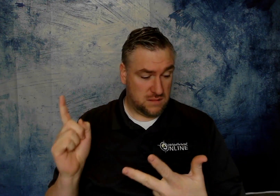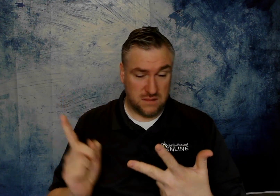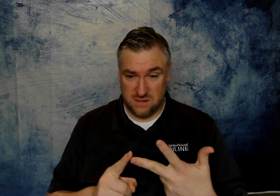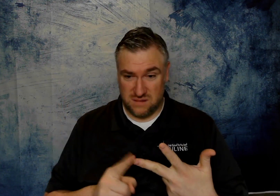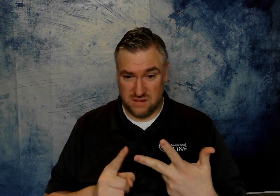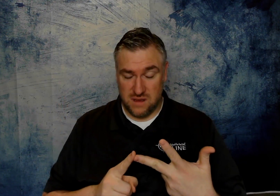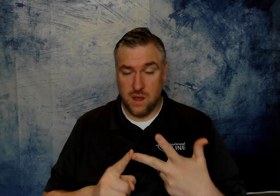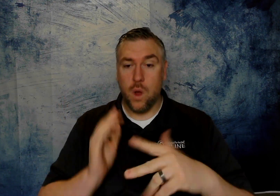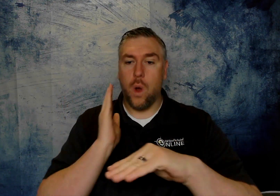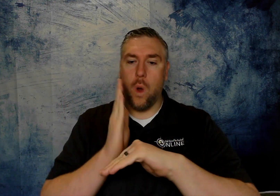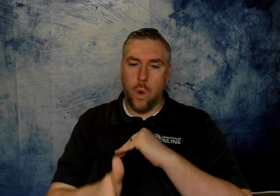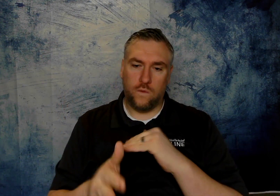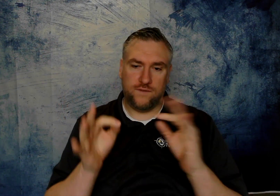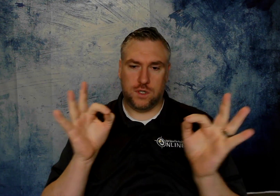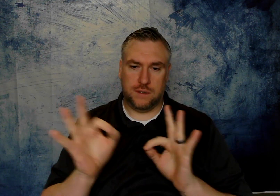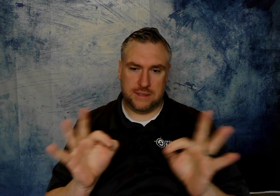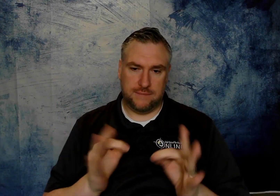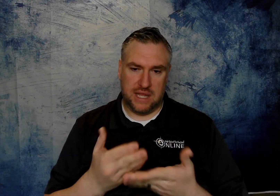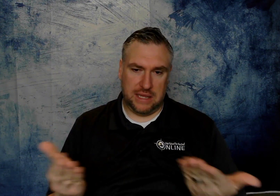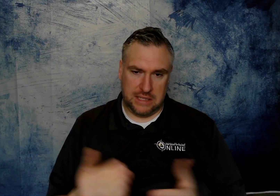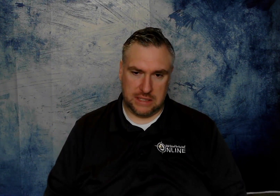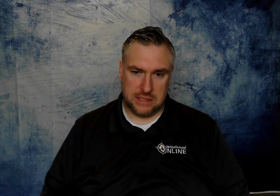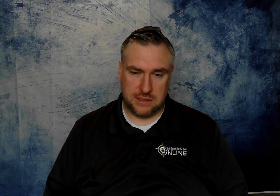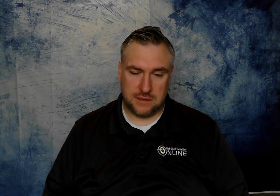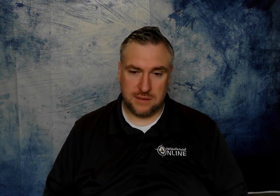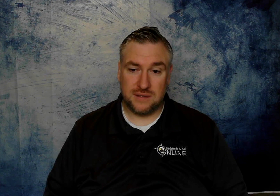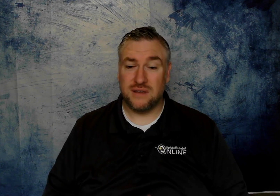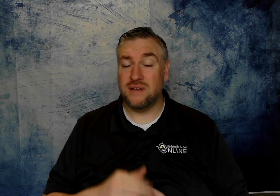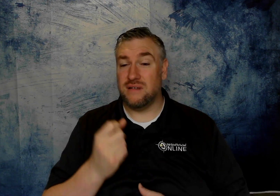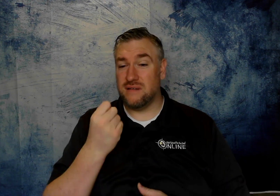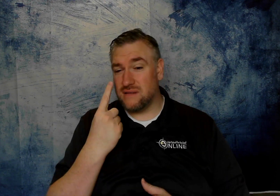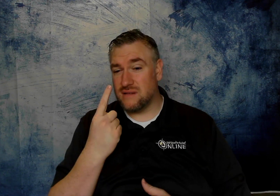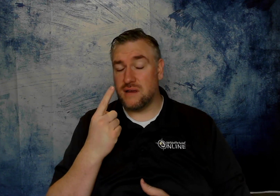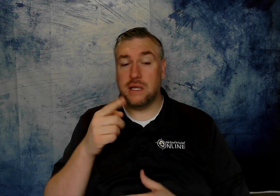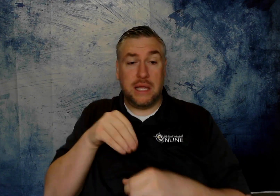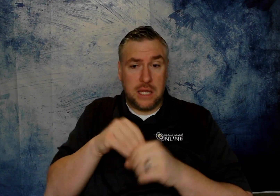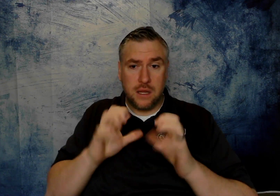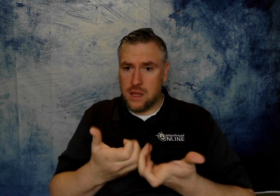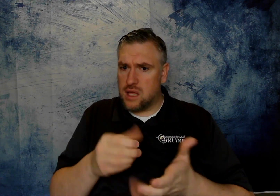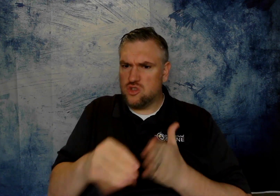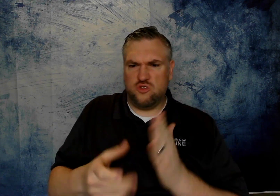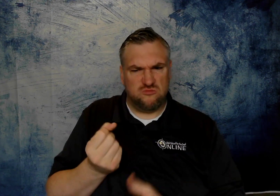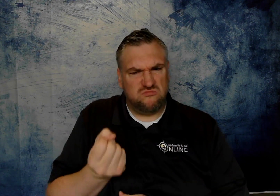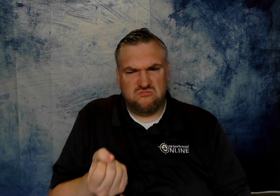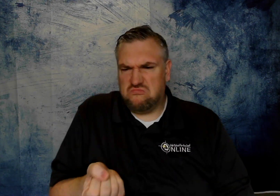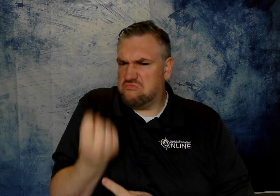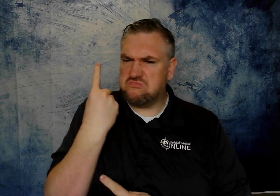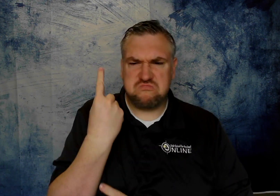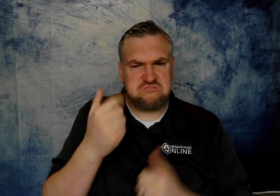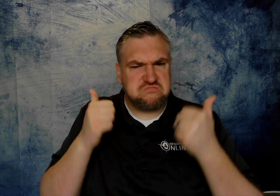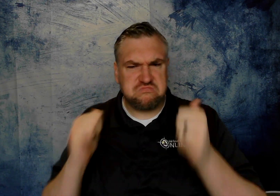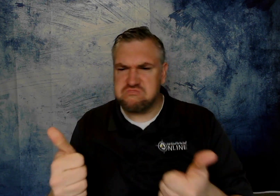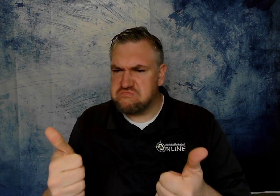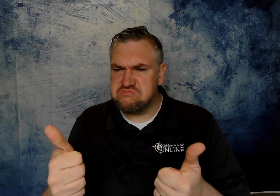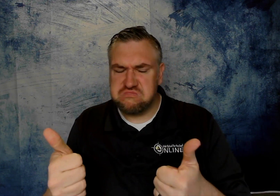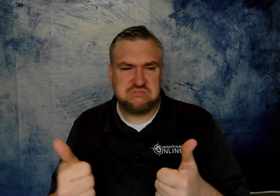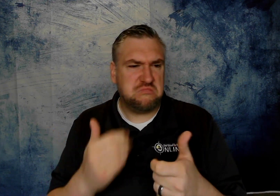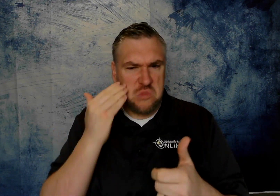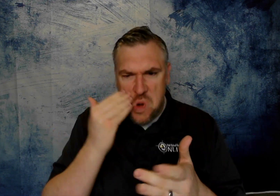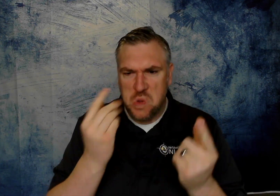Third, over explain things. So in class, students get it. They know what they're